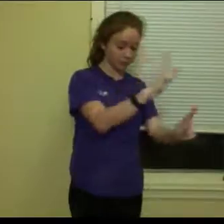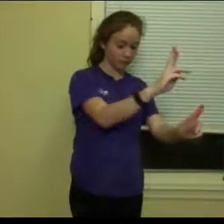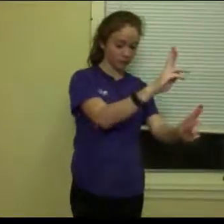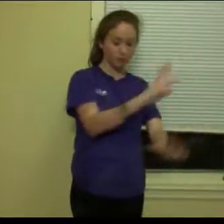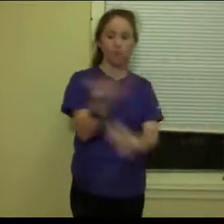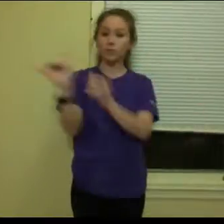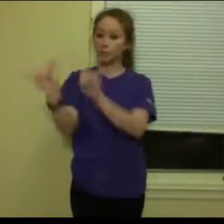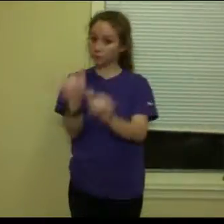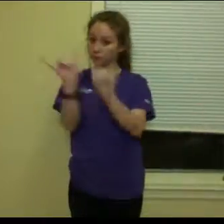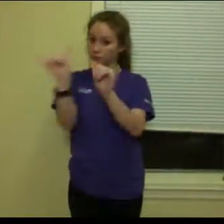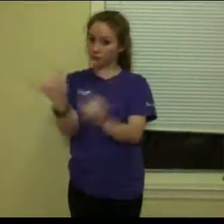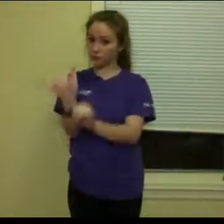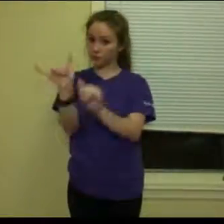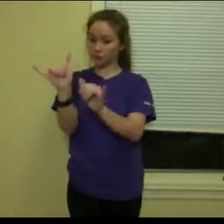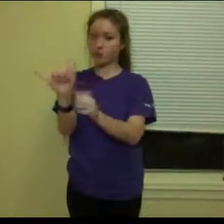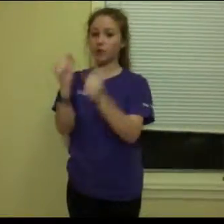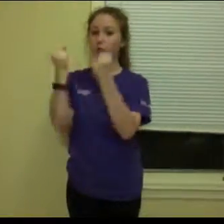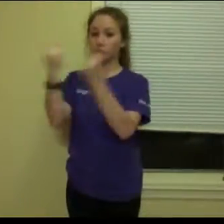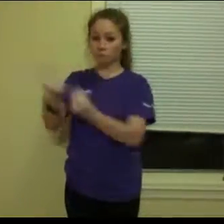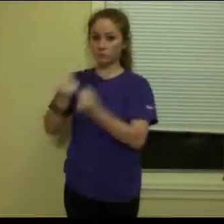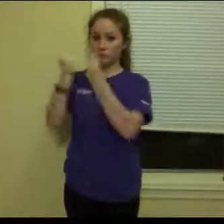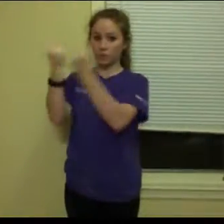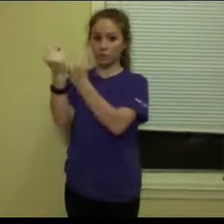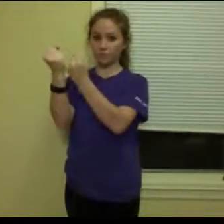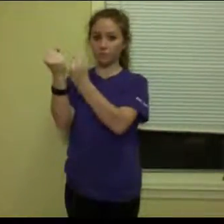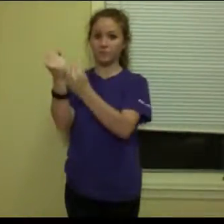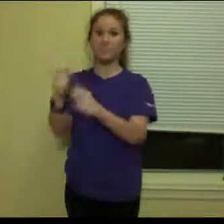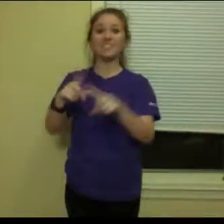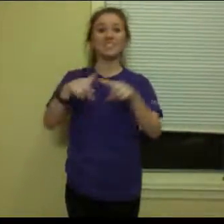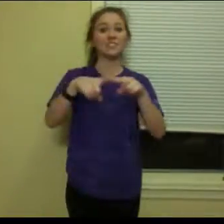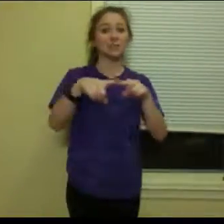helps with the two different parts of democracy: shared respect and shared power.